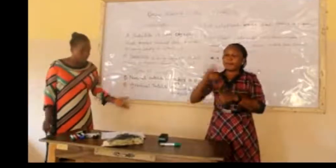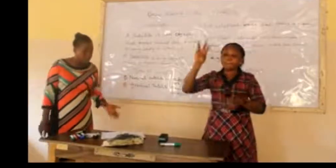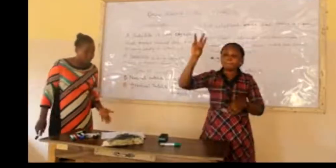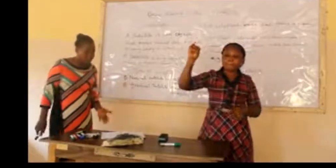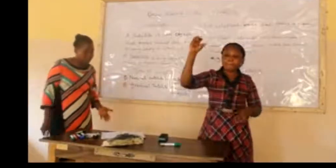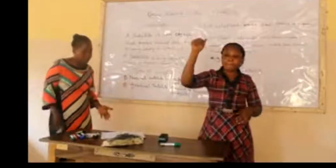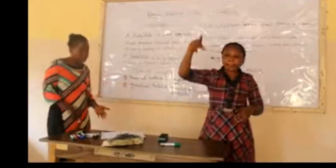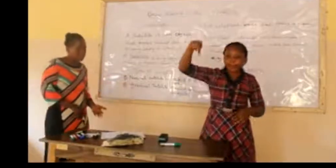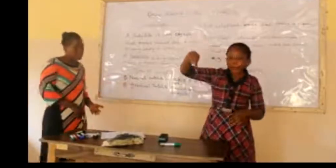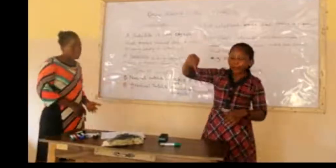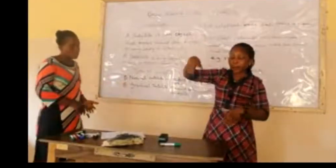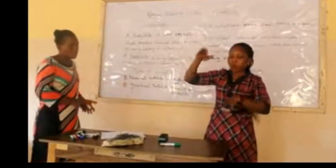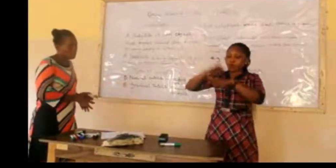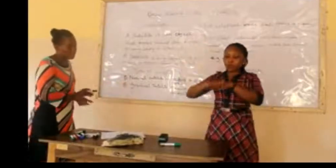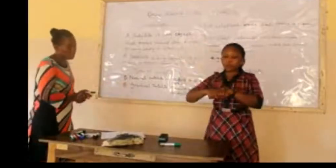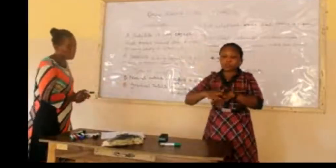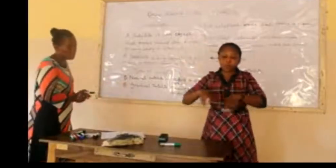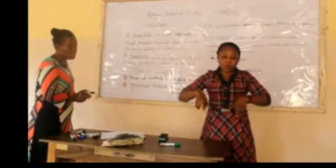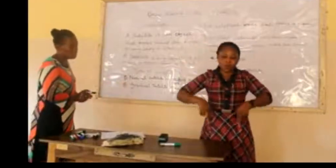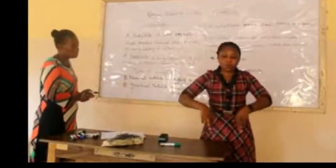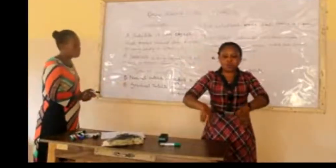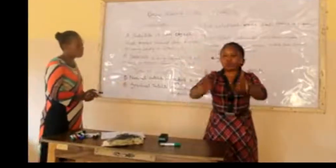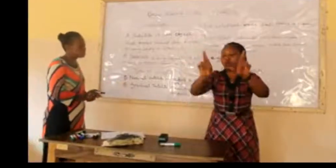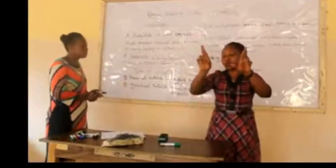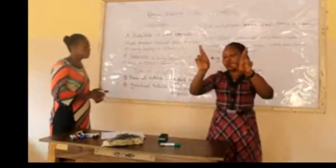this mapping. If